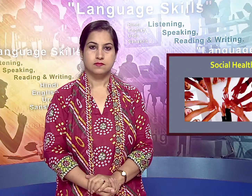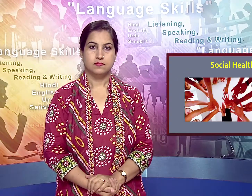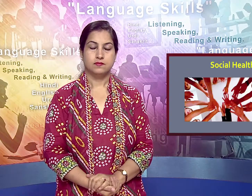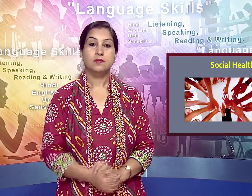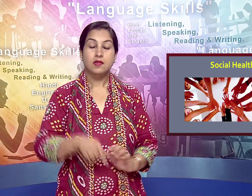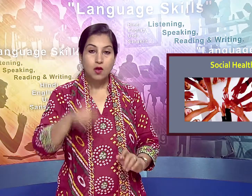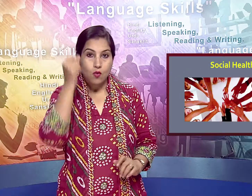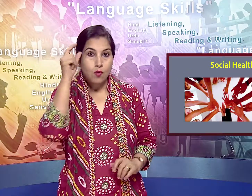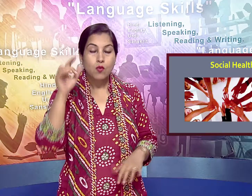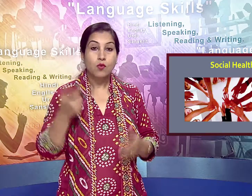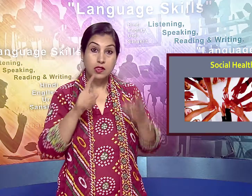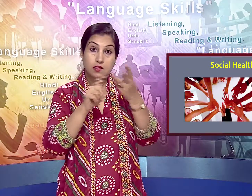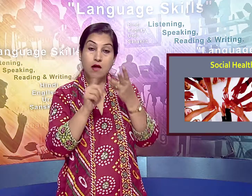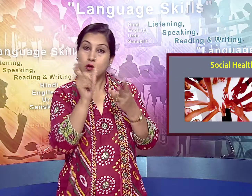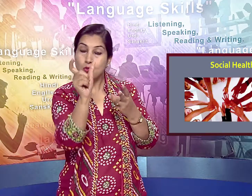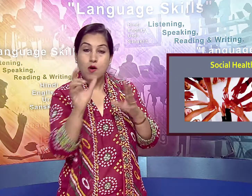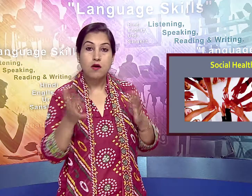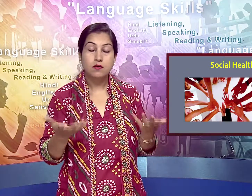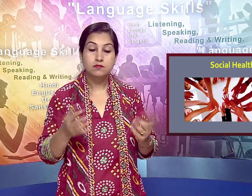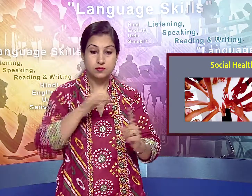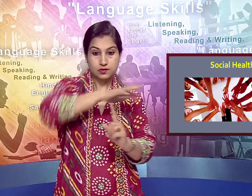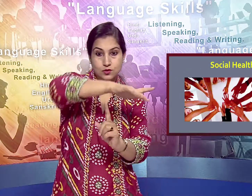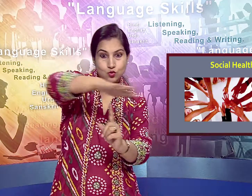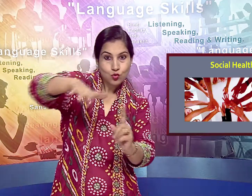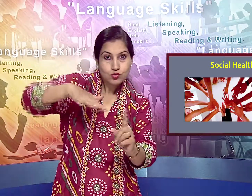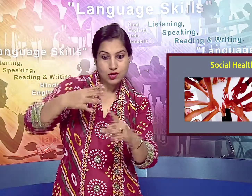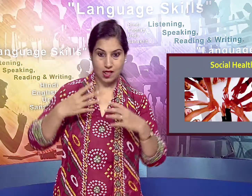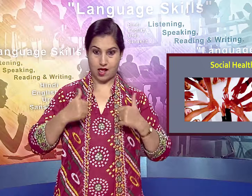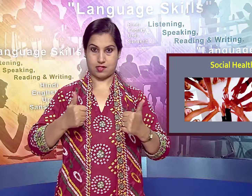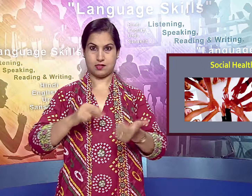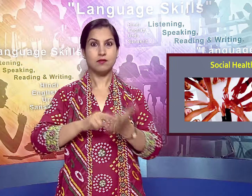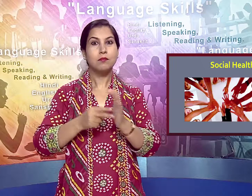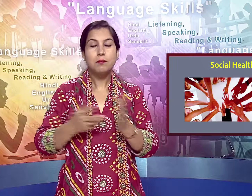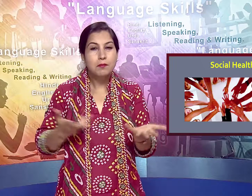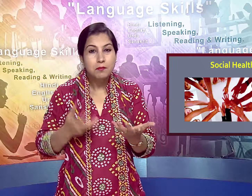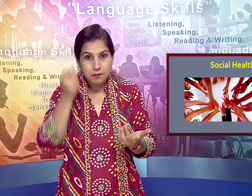Let's now understand the third word, social health.